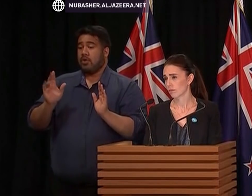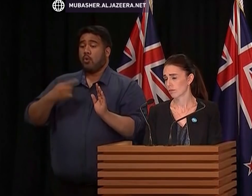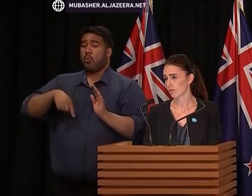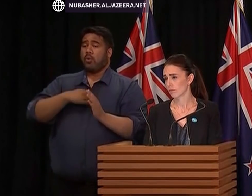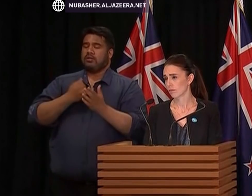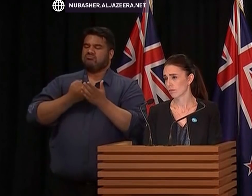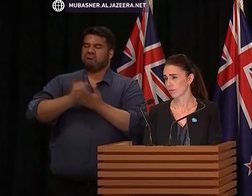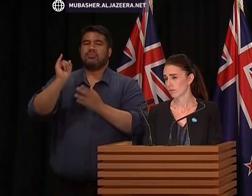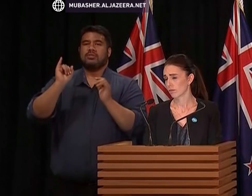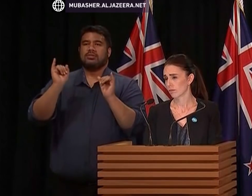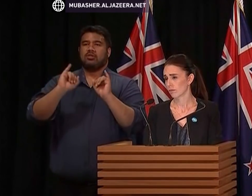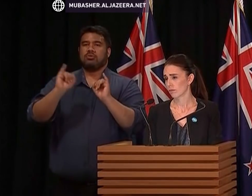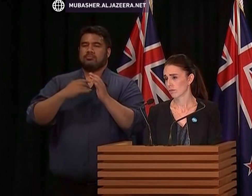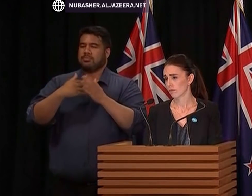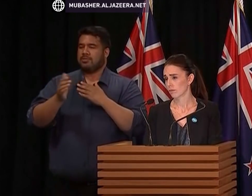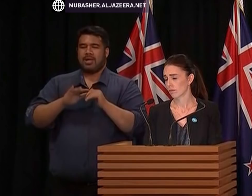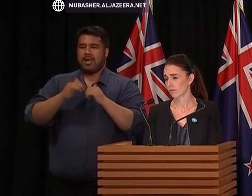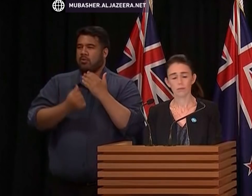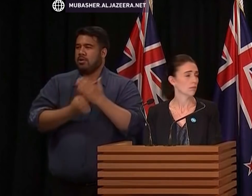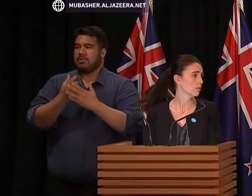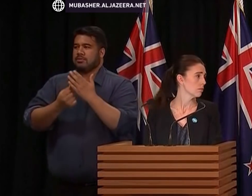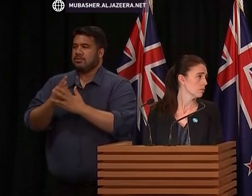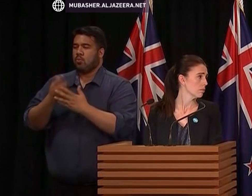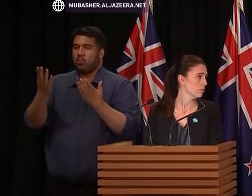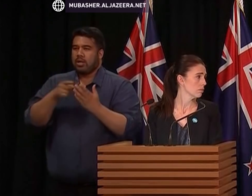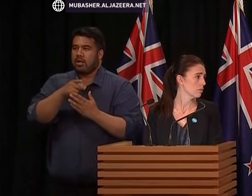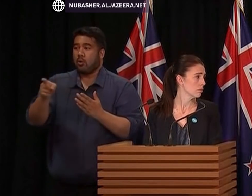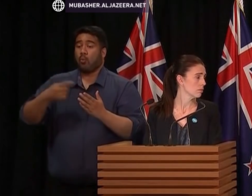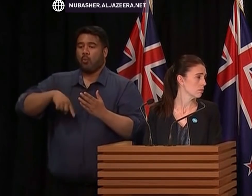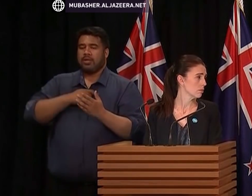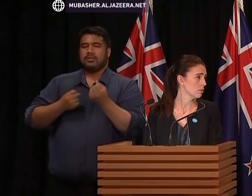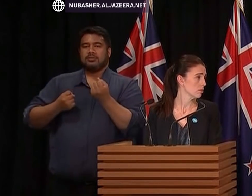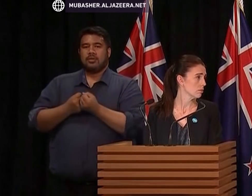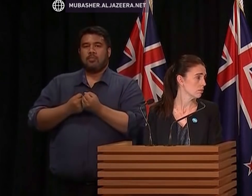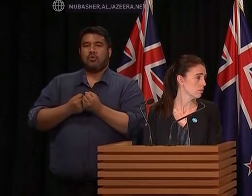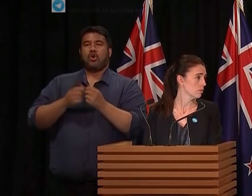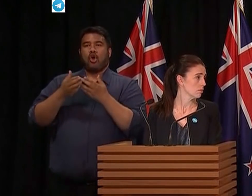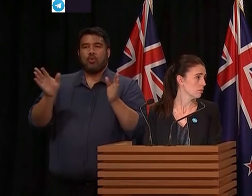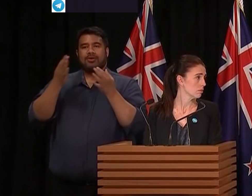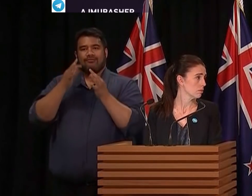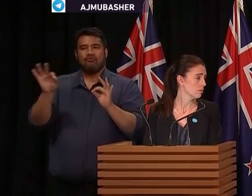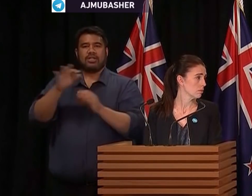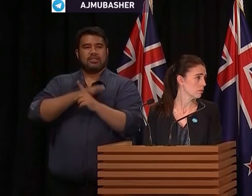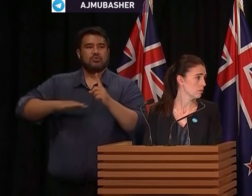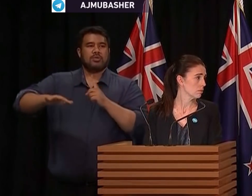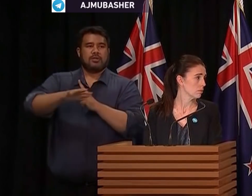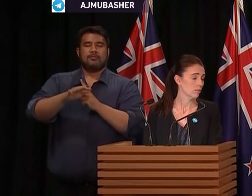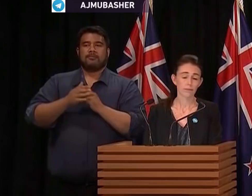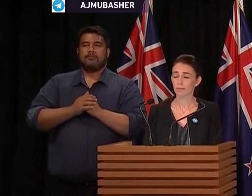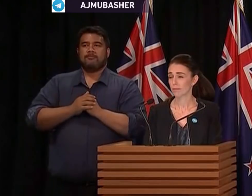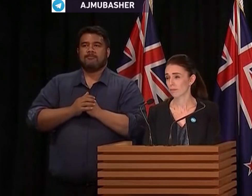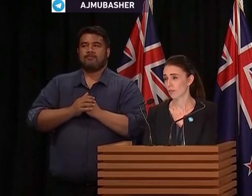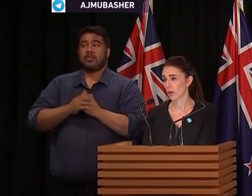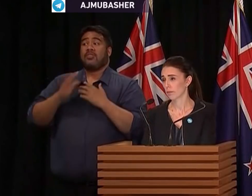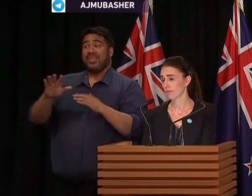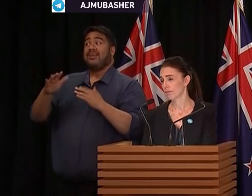terrorism, whatever its shape and form might be, and that we are for a free and open society. And we had a long dialogue on the need